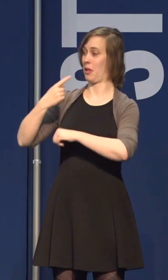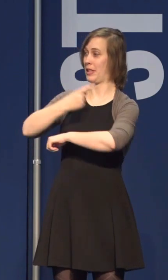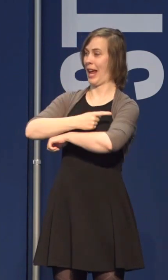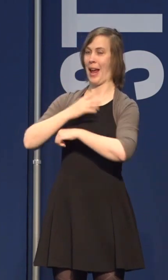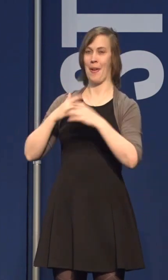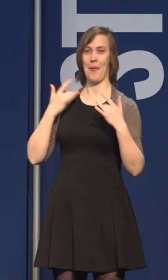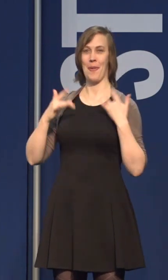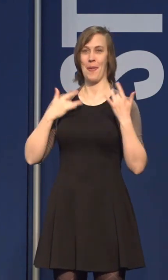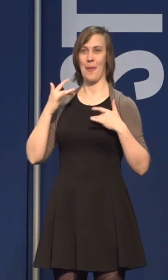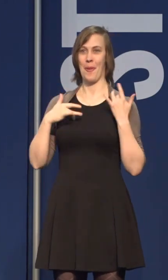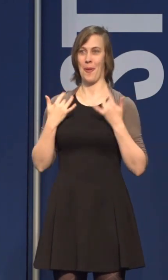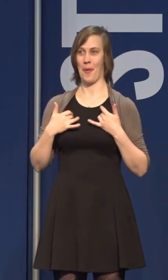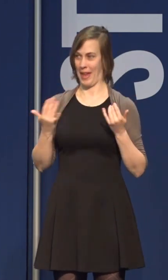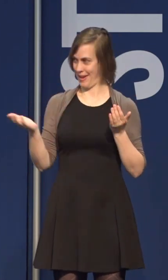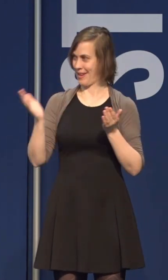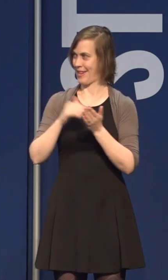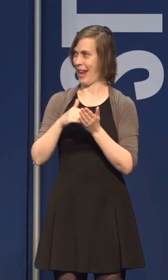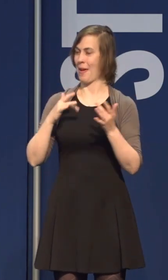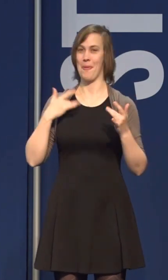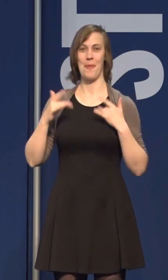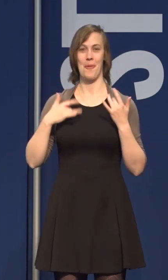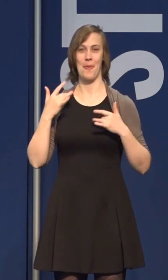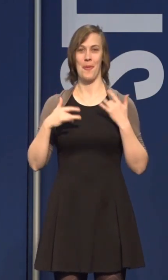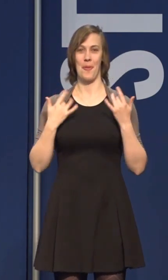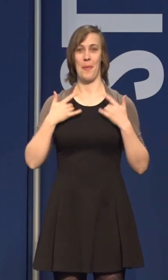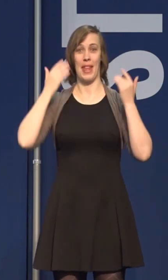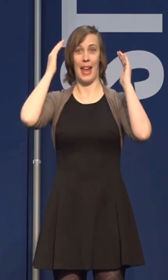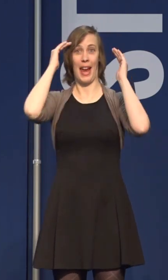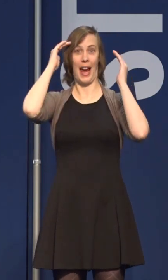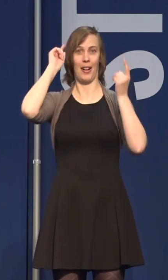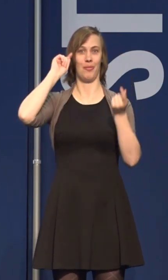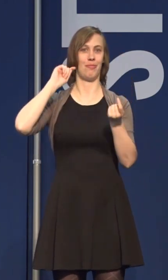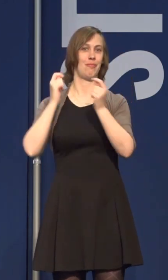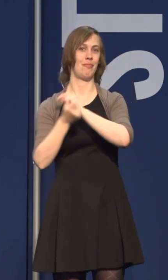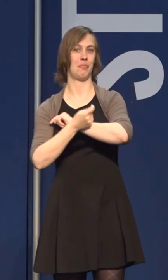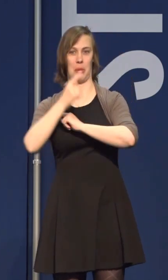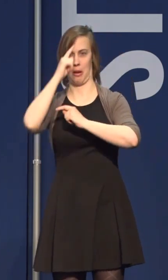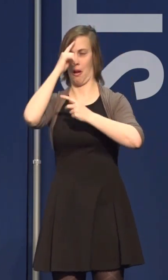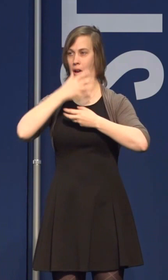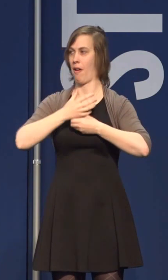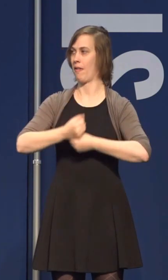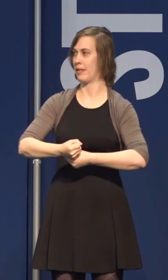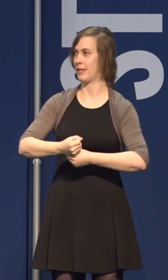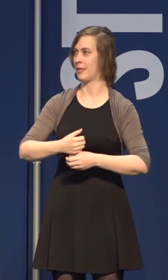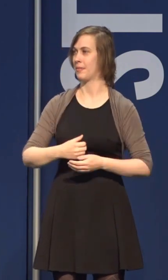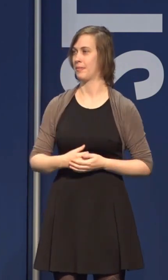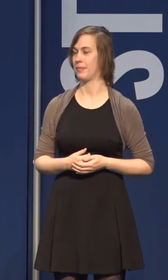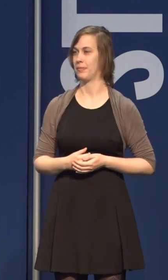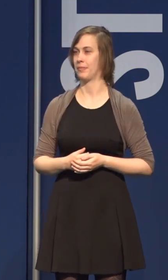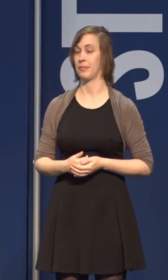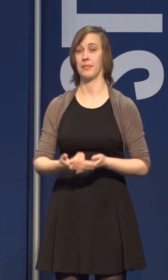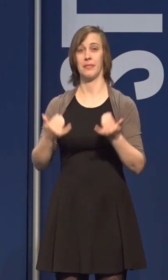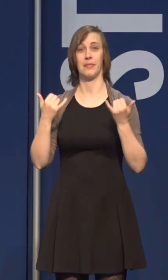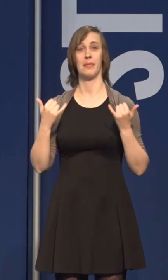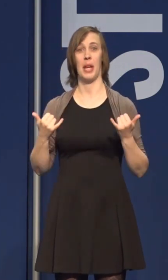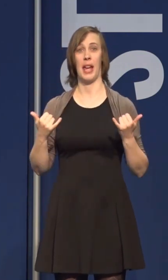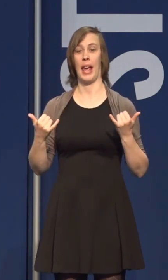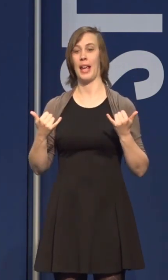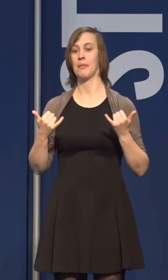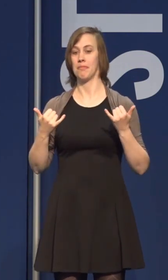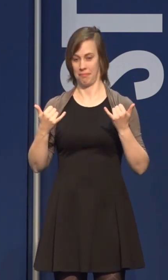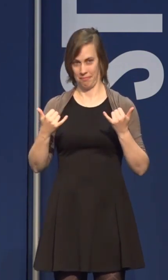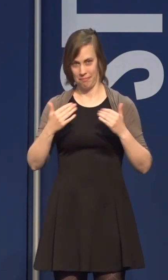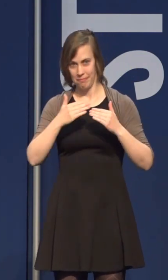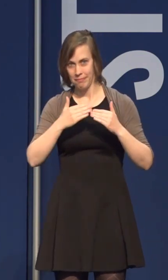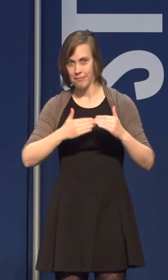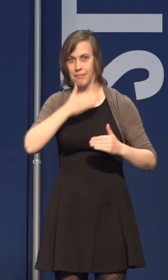that sense of confidence. Today is a step, it's the next step in your journey. And as you step into the next